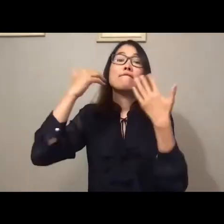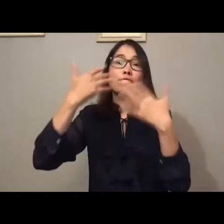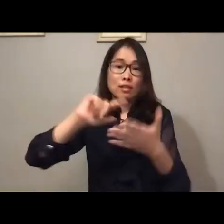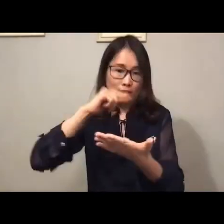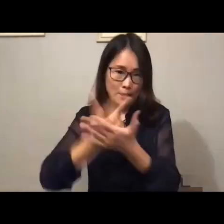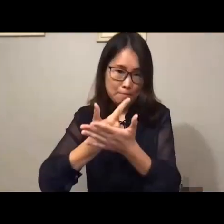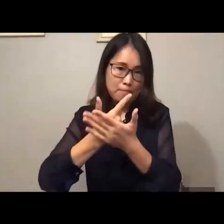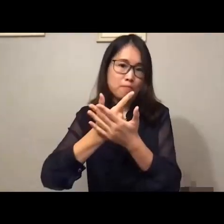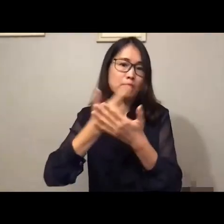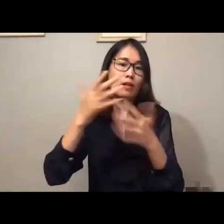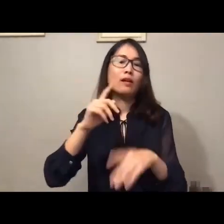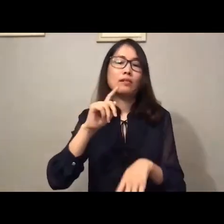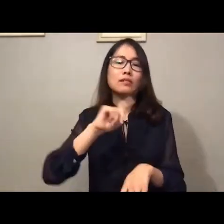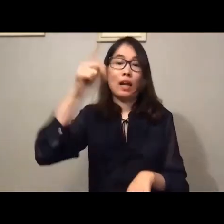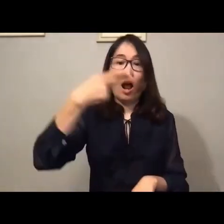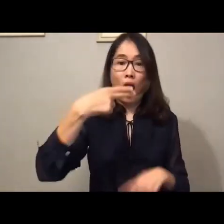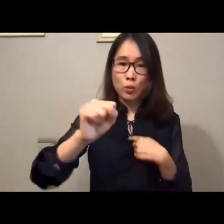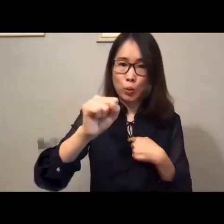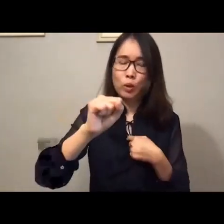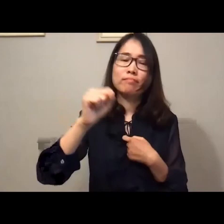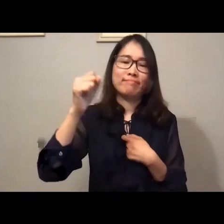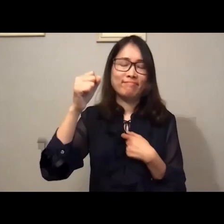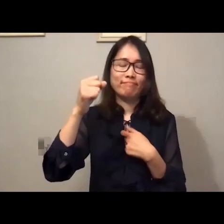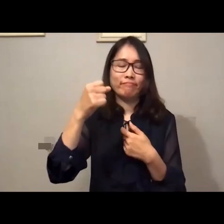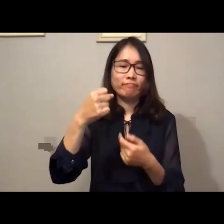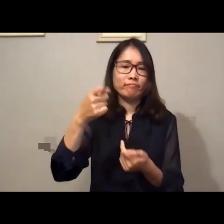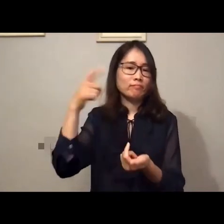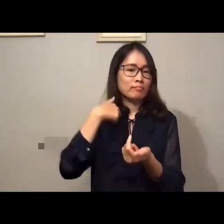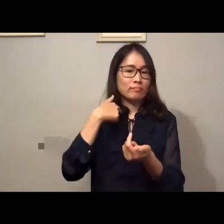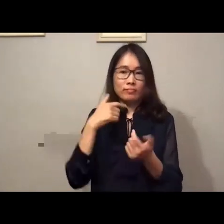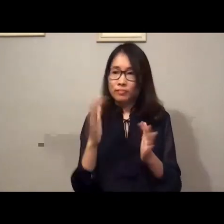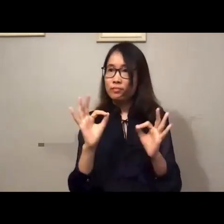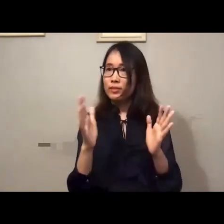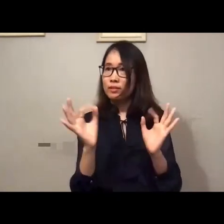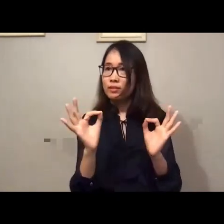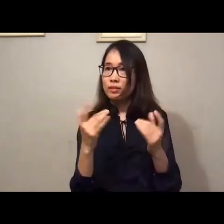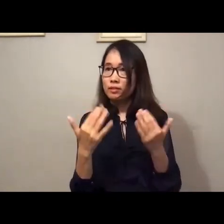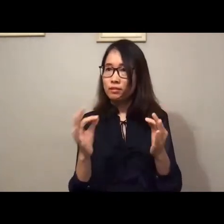was patient and finally graduated from high school.